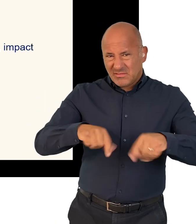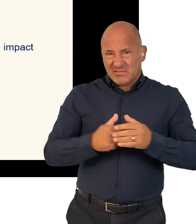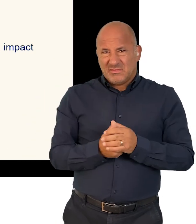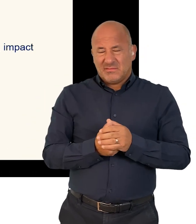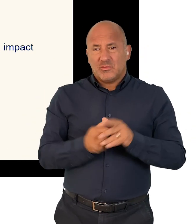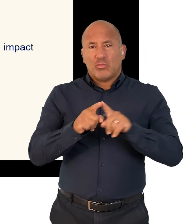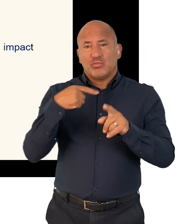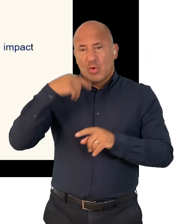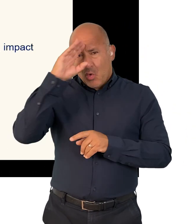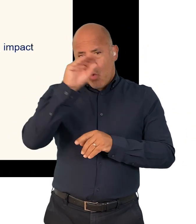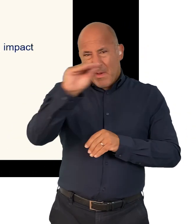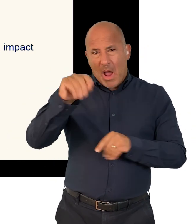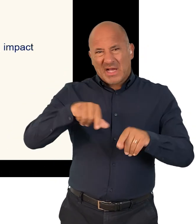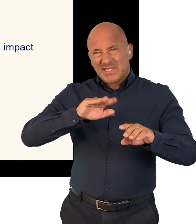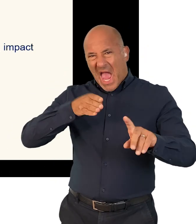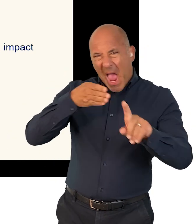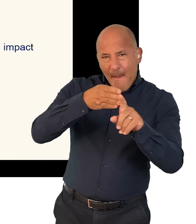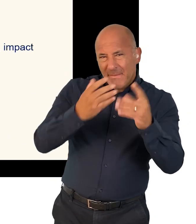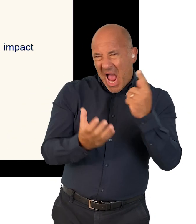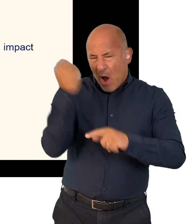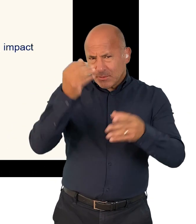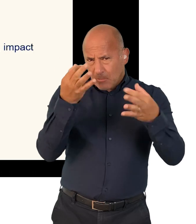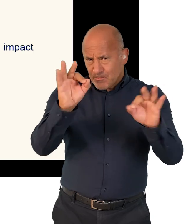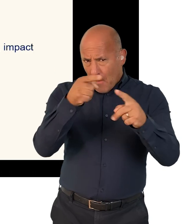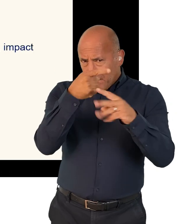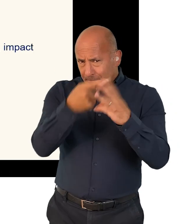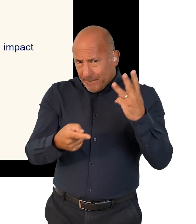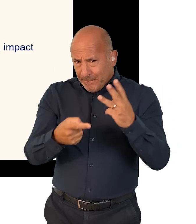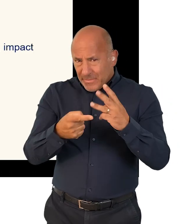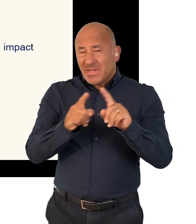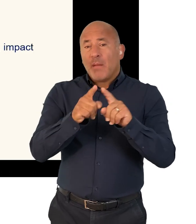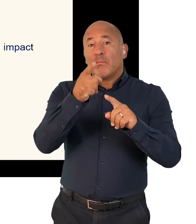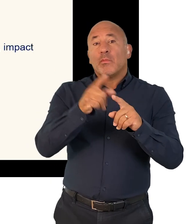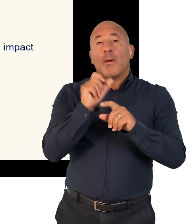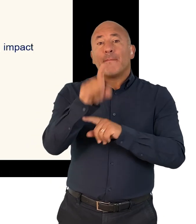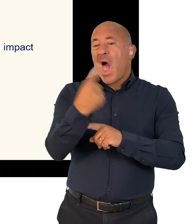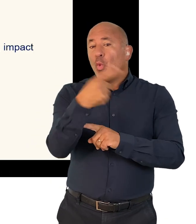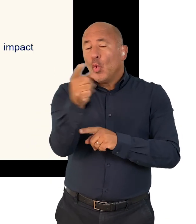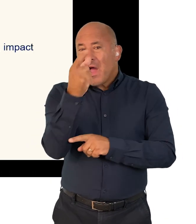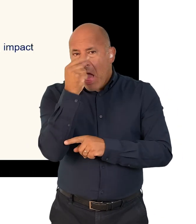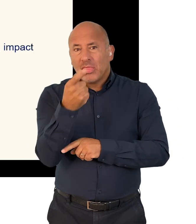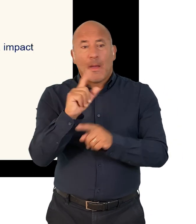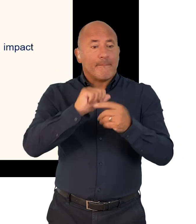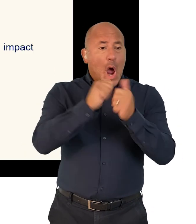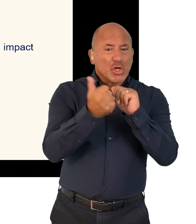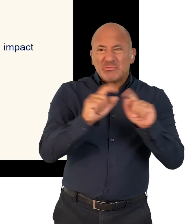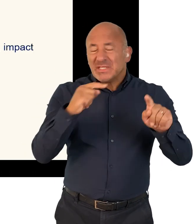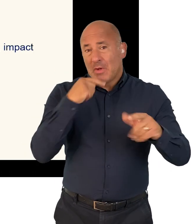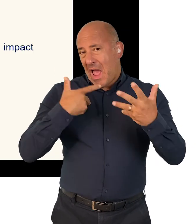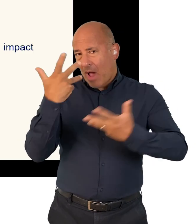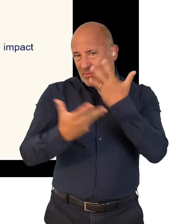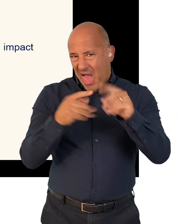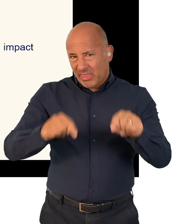Creative Foundations Fund. We'll remind you of the aims and outcomes specifically. We will be explaining who can apply,